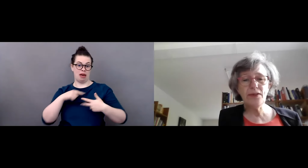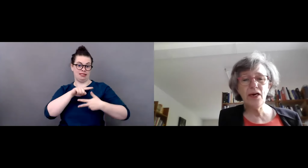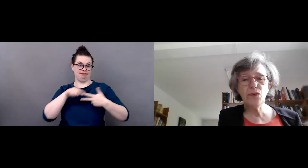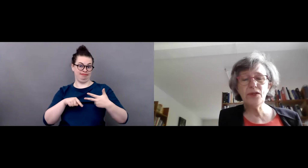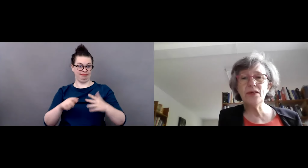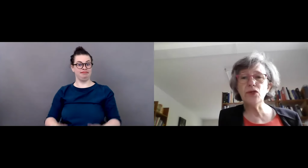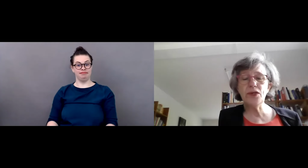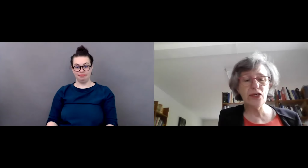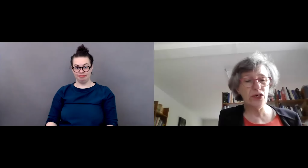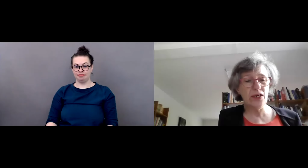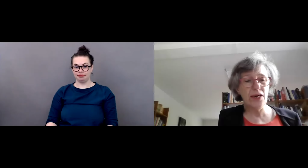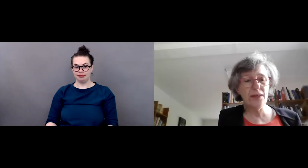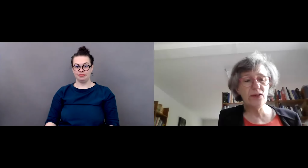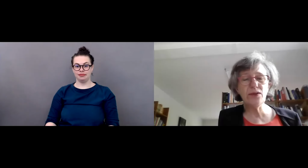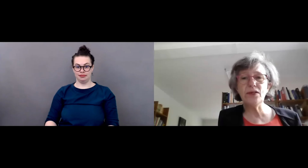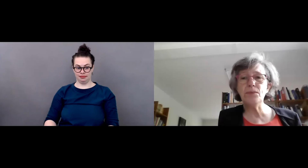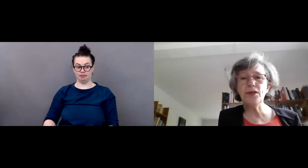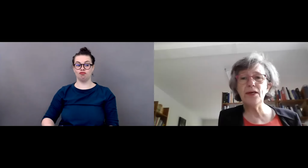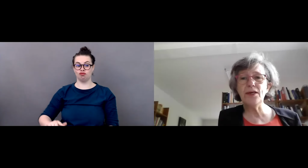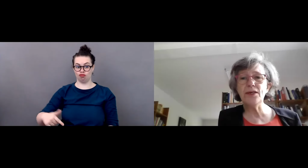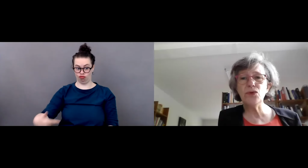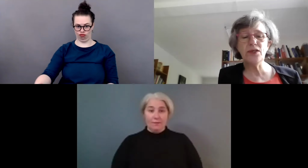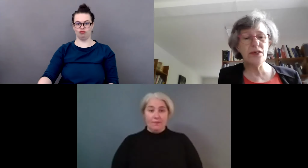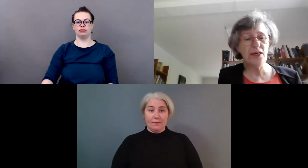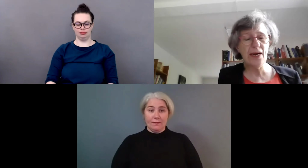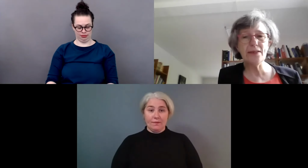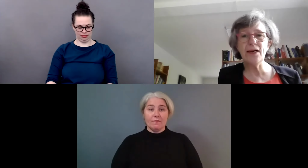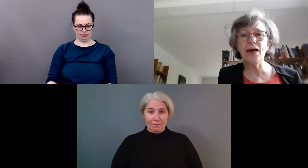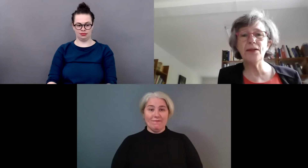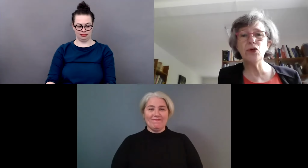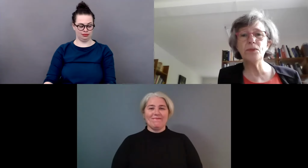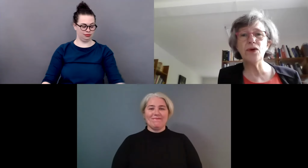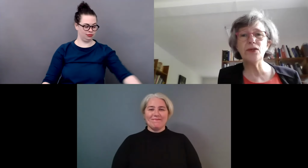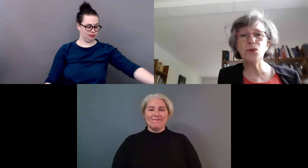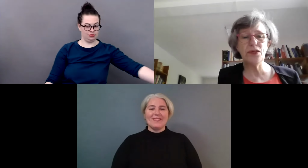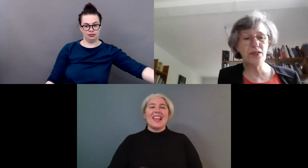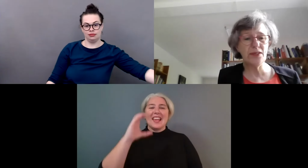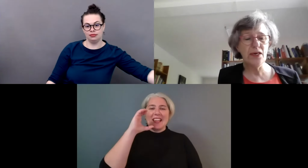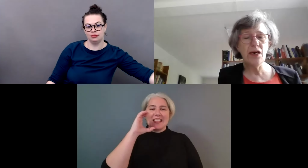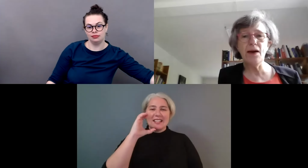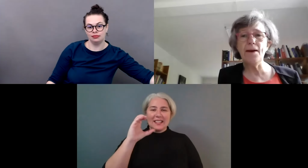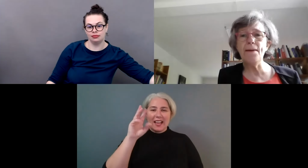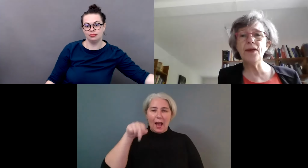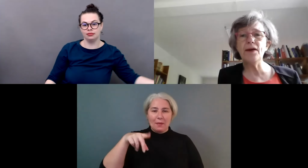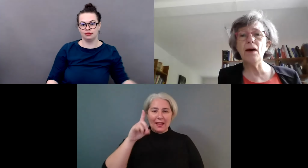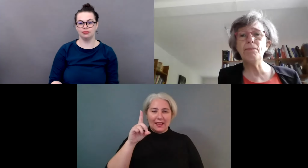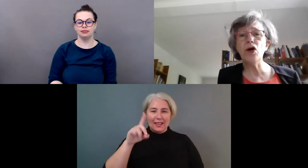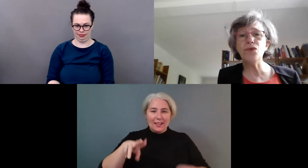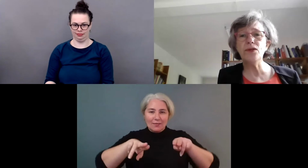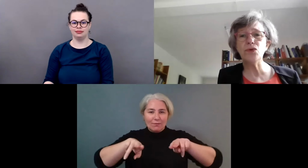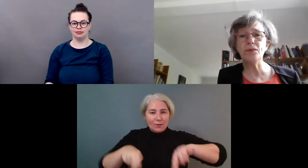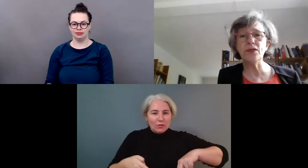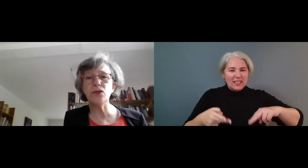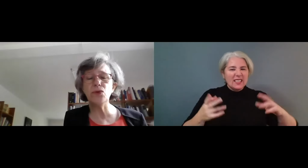let me start with the introduction. The CRPD treaty has, like other human rights treaties, a number